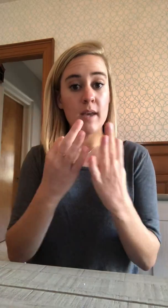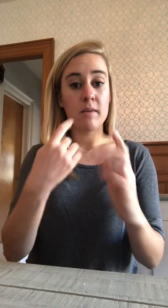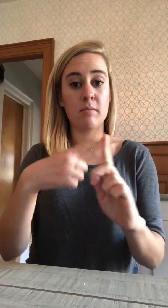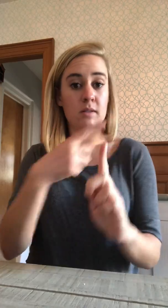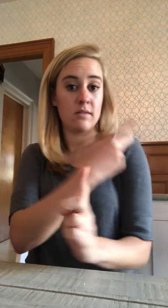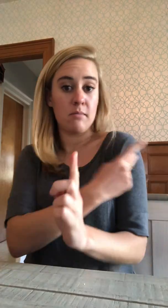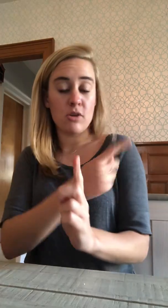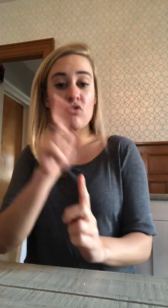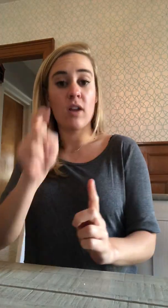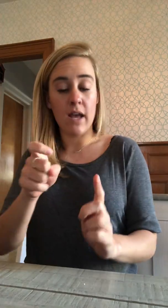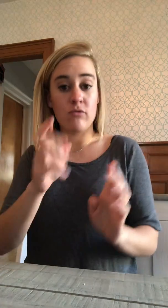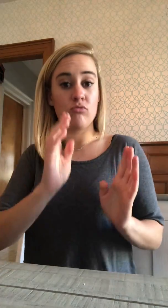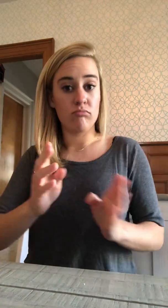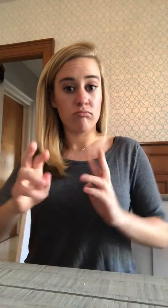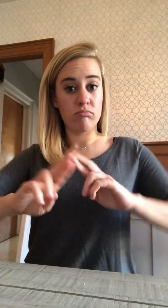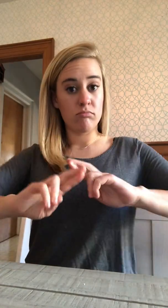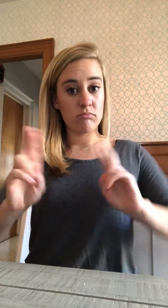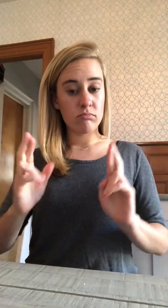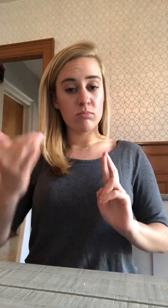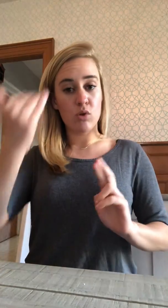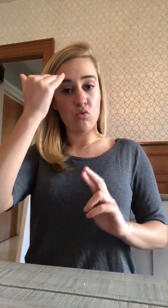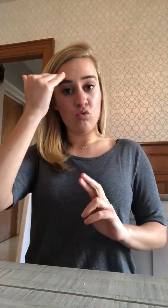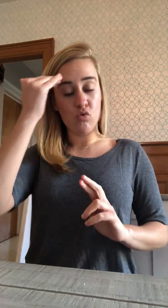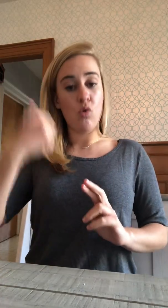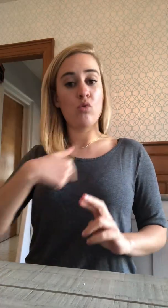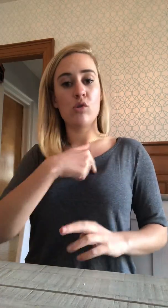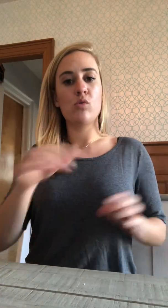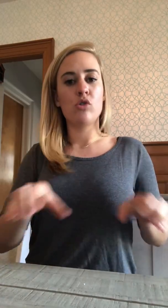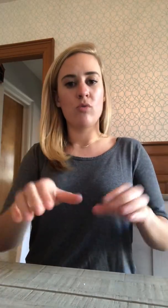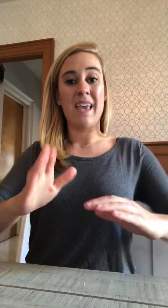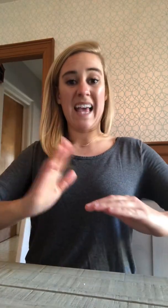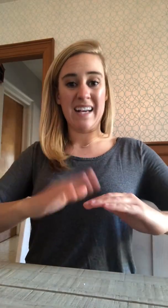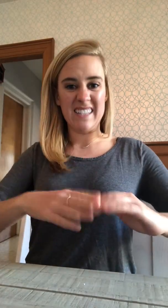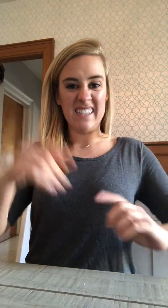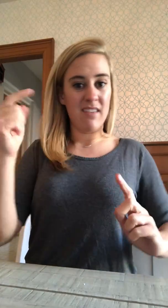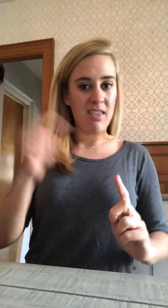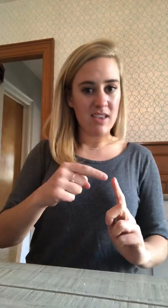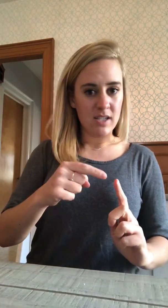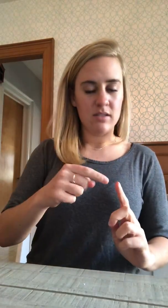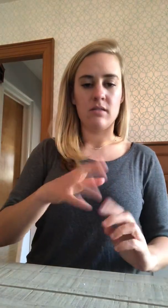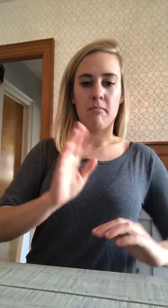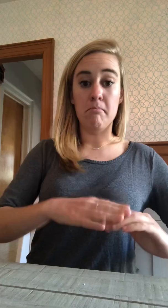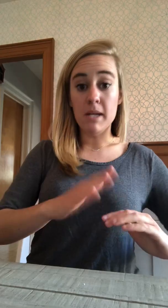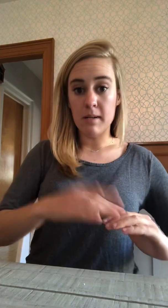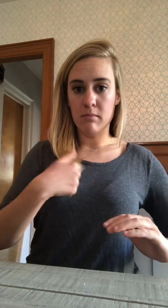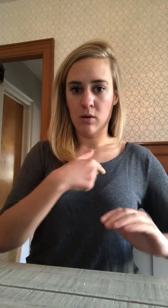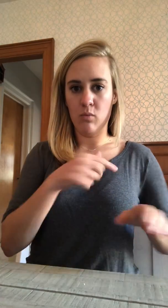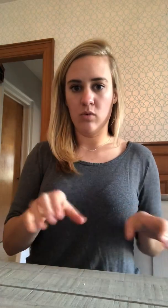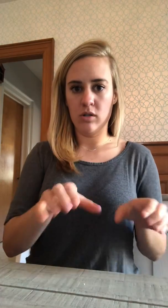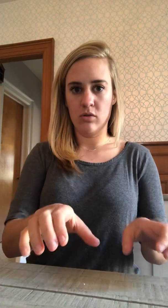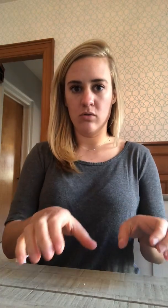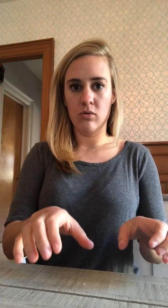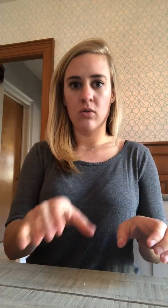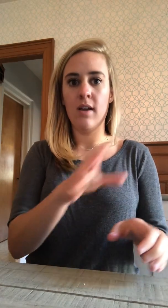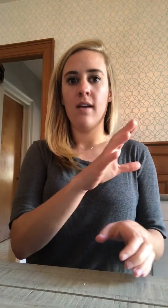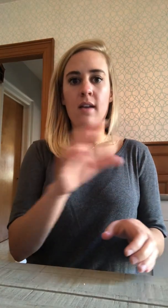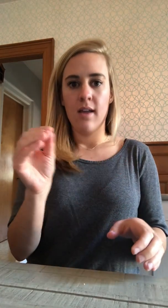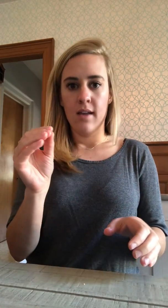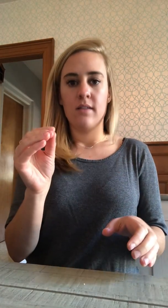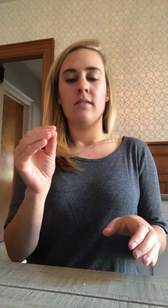be prepared that we know we're doing at least this. This is the minimum that we're doing. And the picture when we get a good